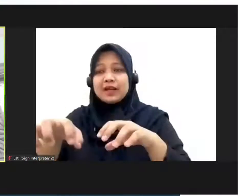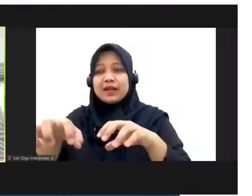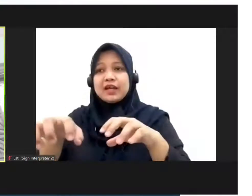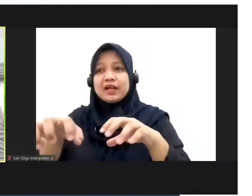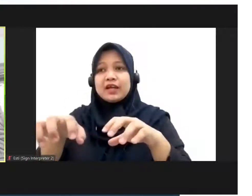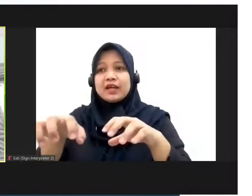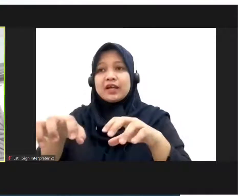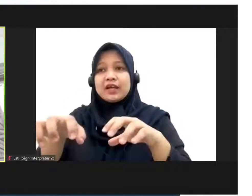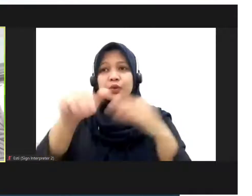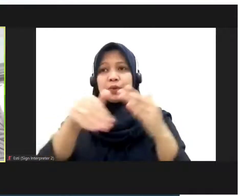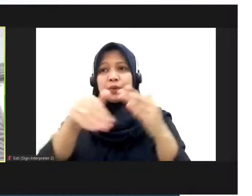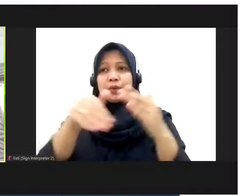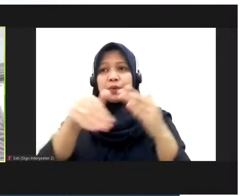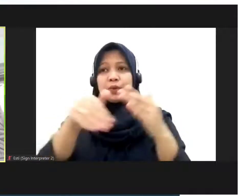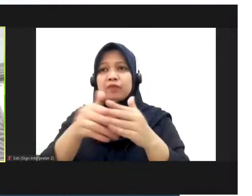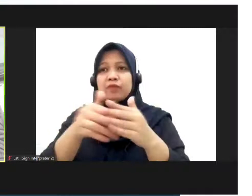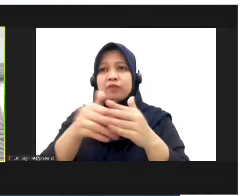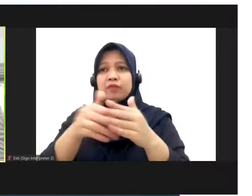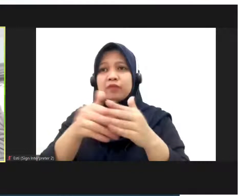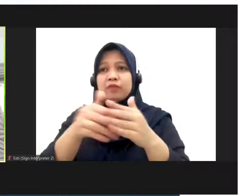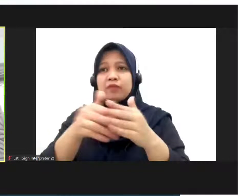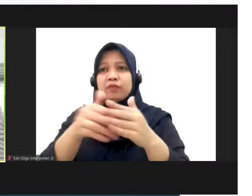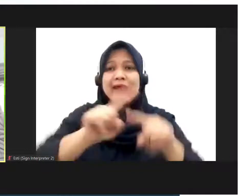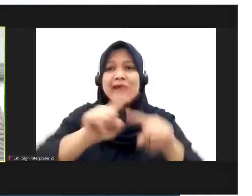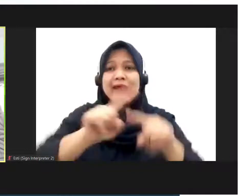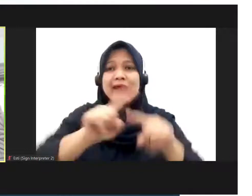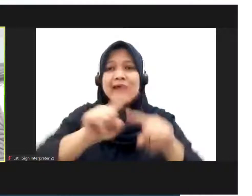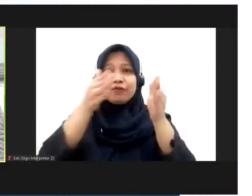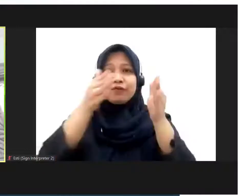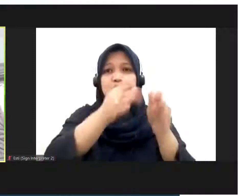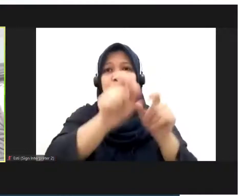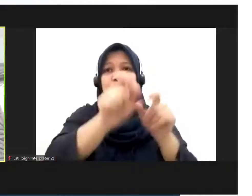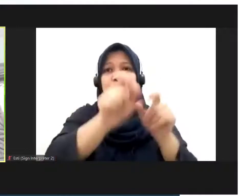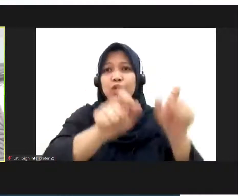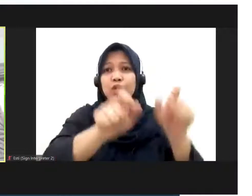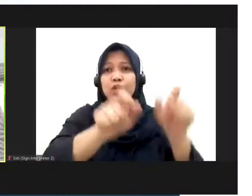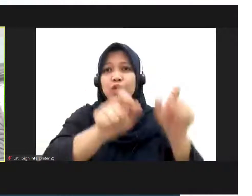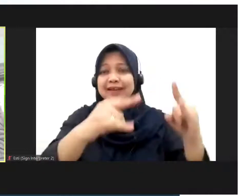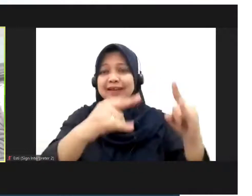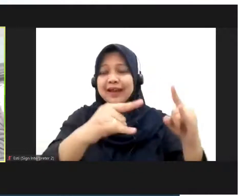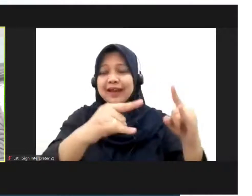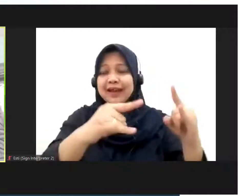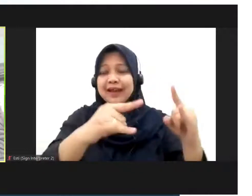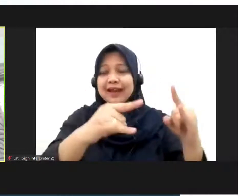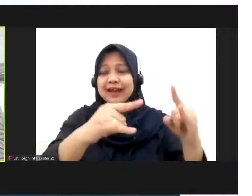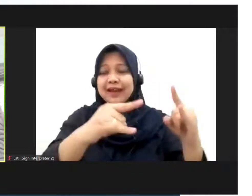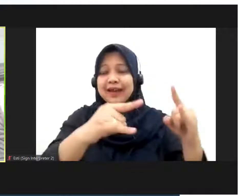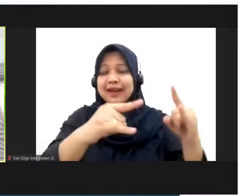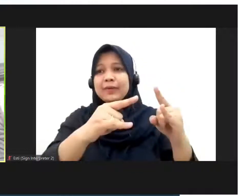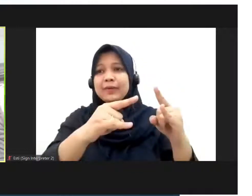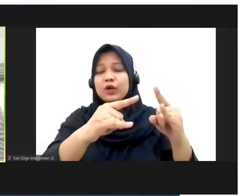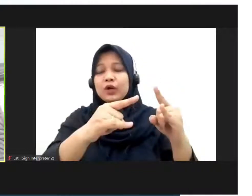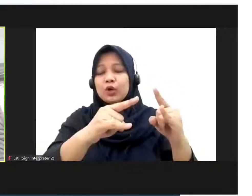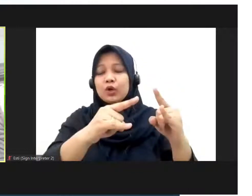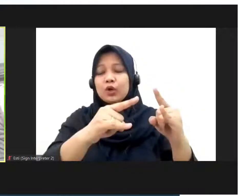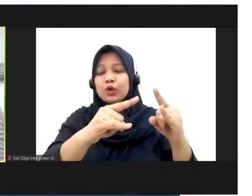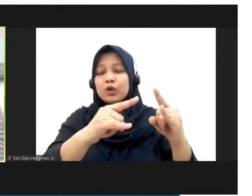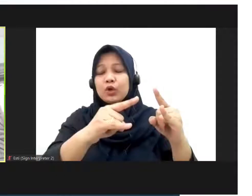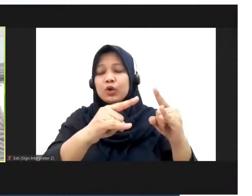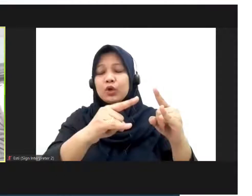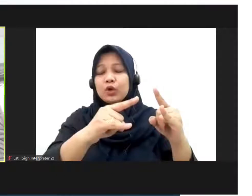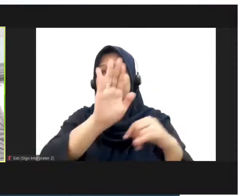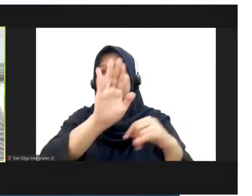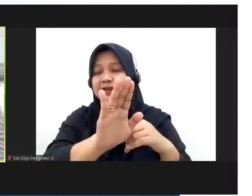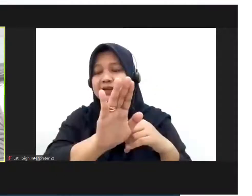the camps will not be, the humanitarian community and the development actors need to find a way to synergize efforts in